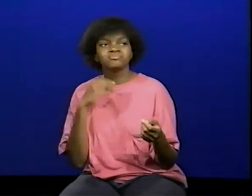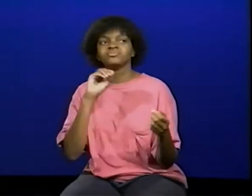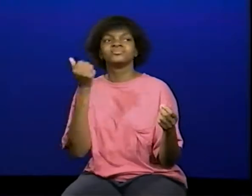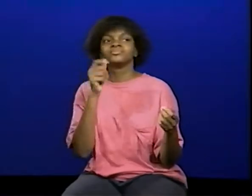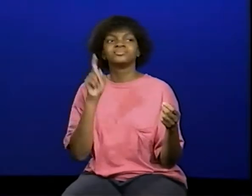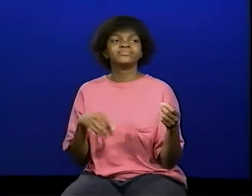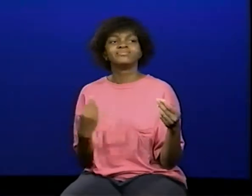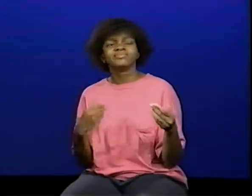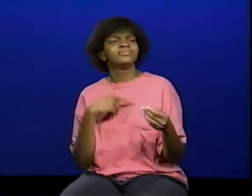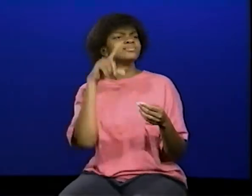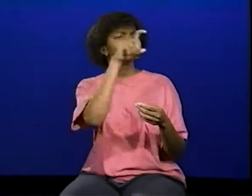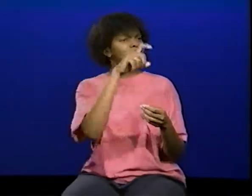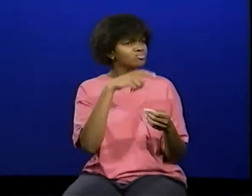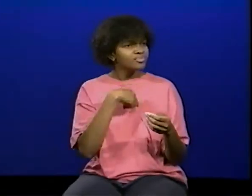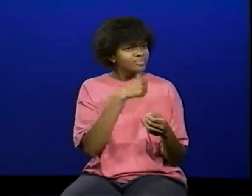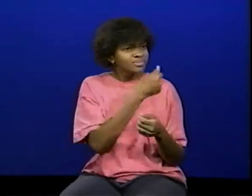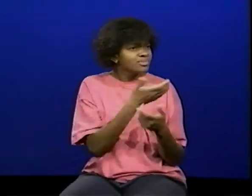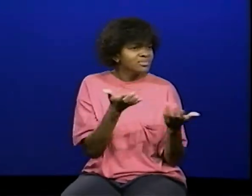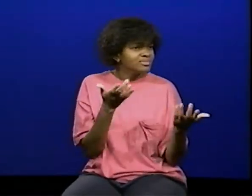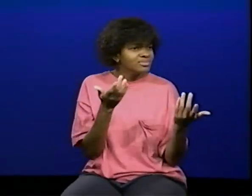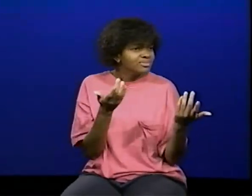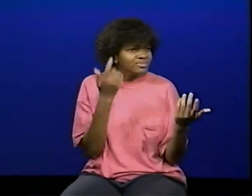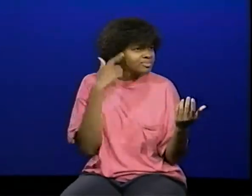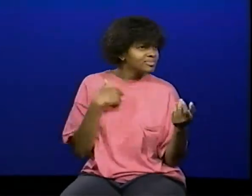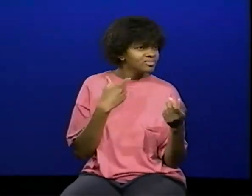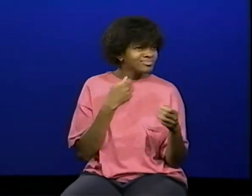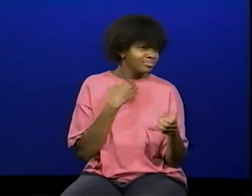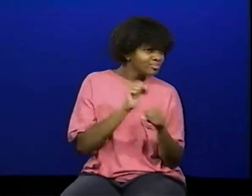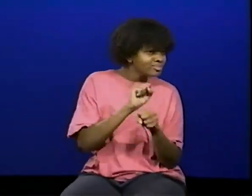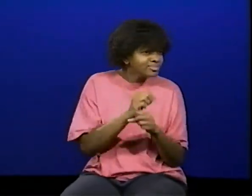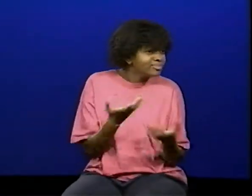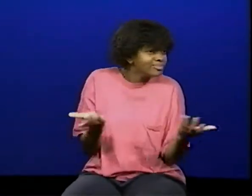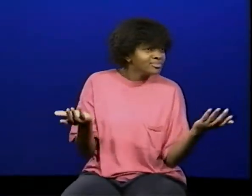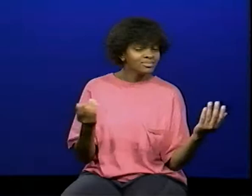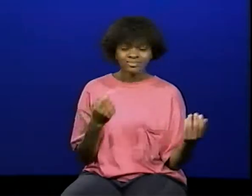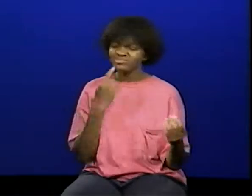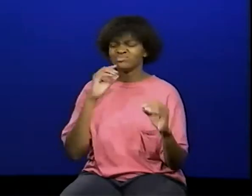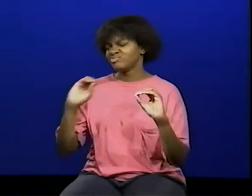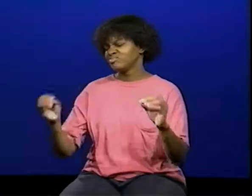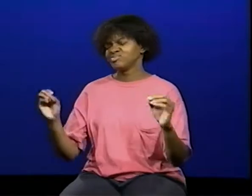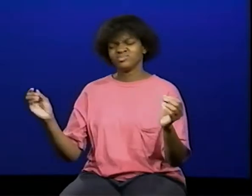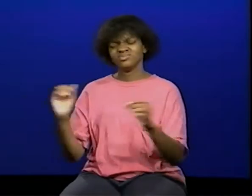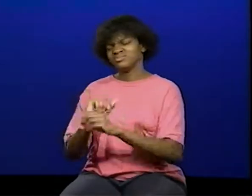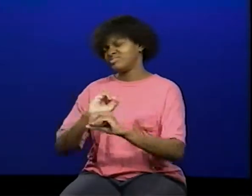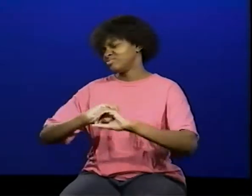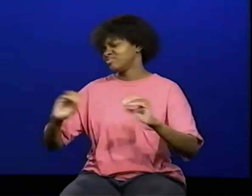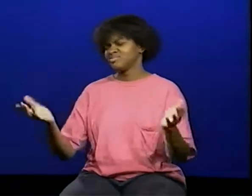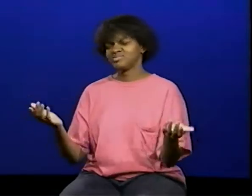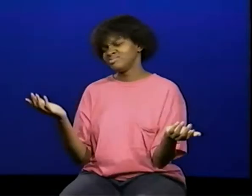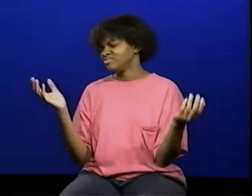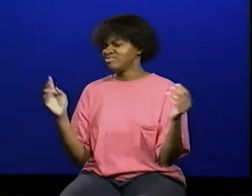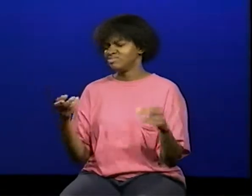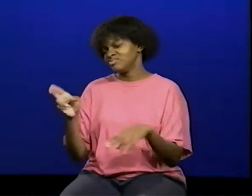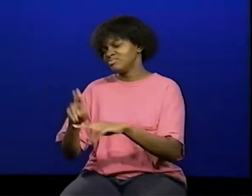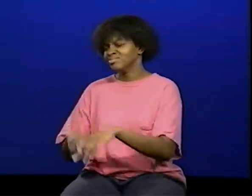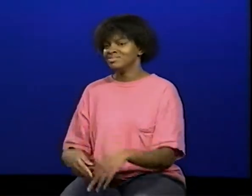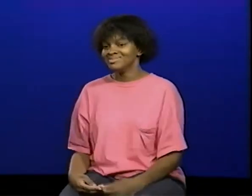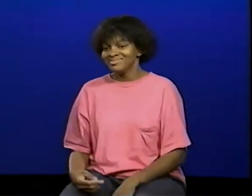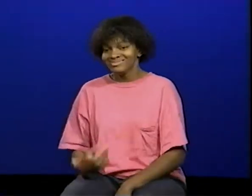reading them. My supervisor came back and asked if I had any questions about it. And I told her no, but I did want to